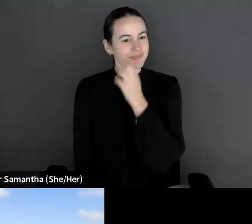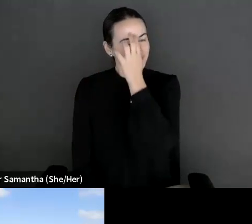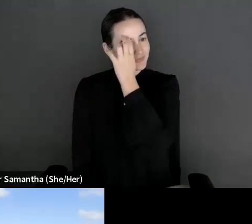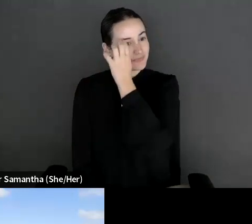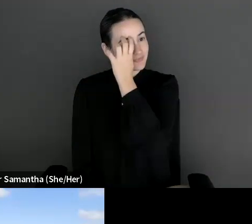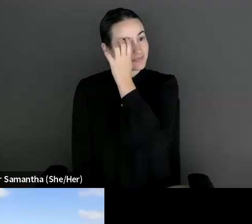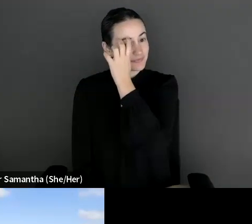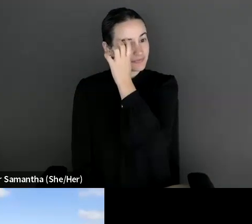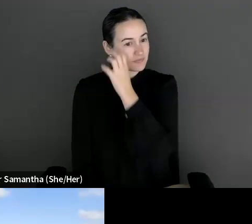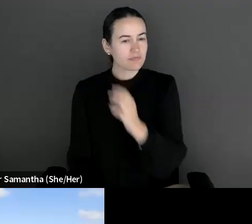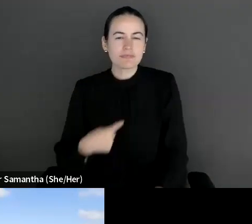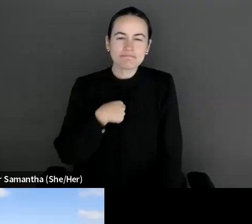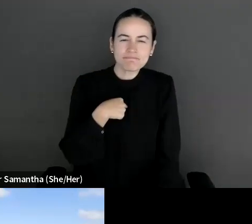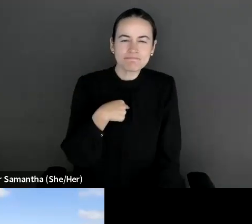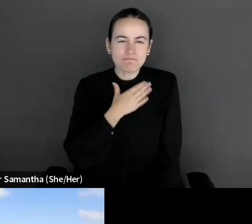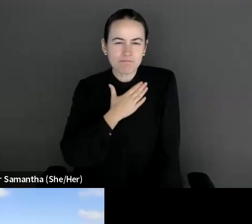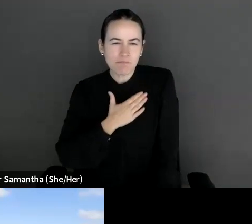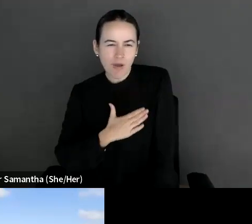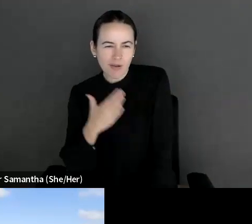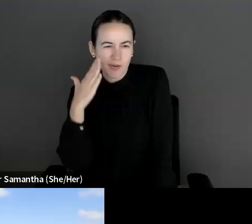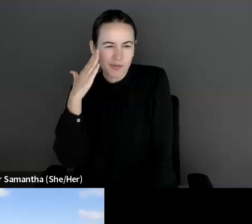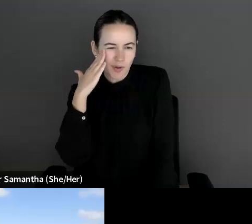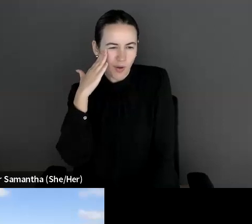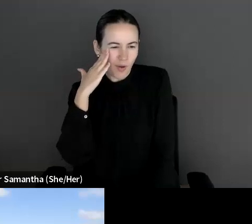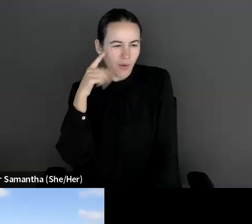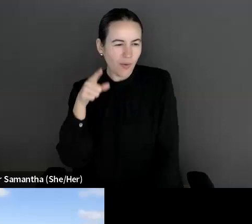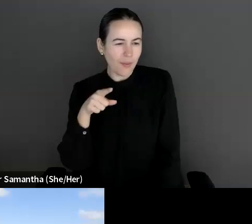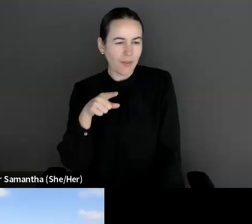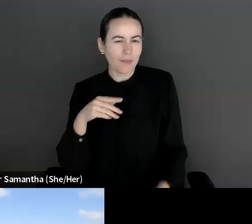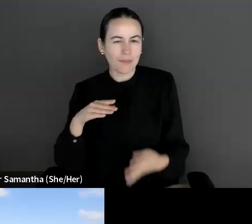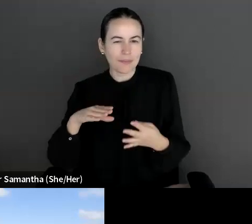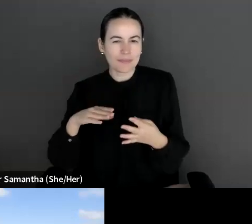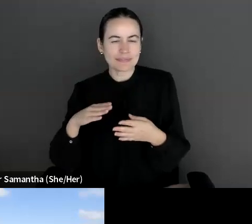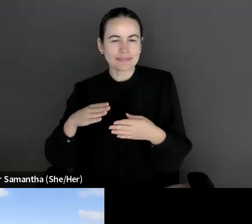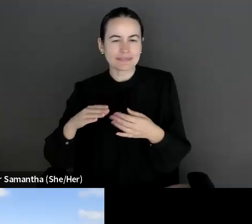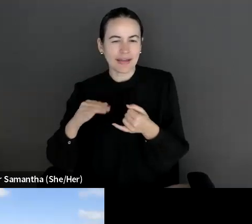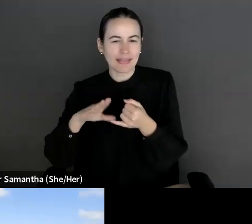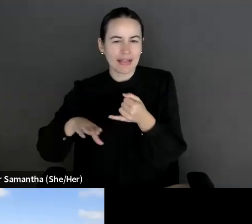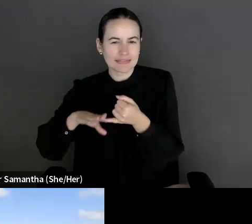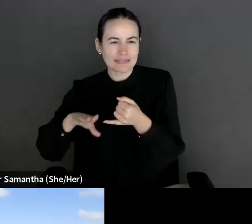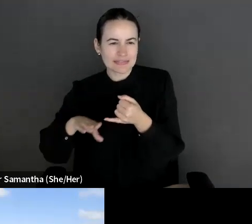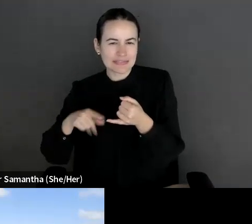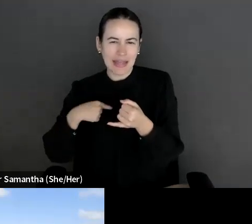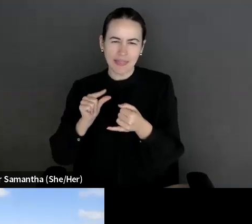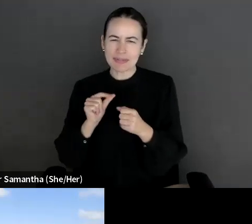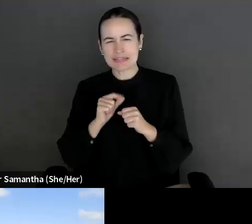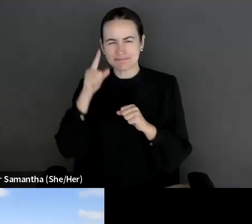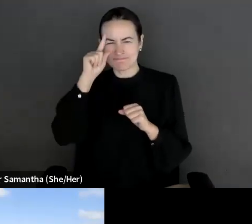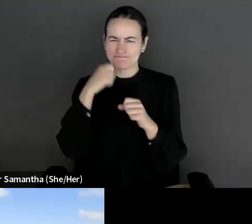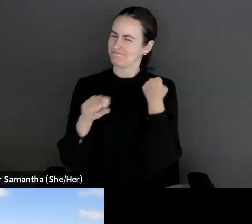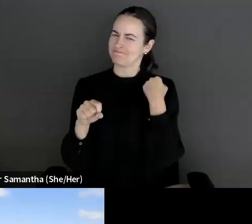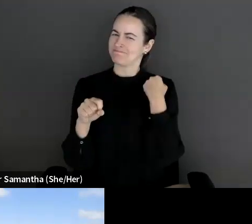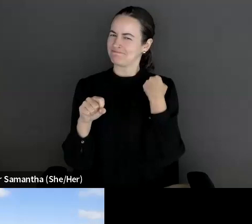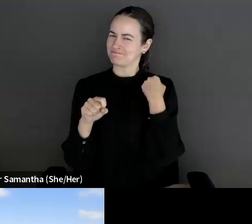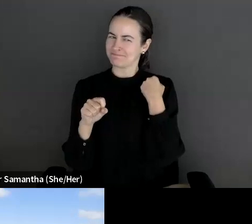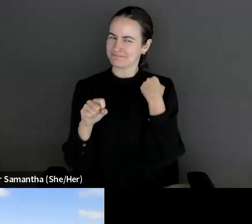I was just curious about your last conclusion. I'm not sure whether I agree, and that always makes it